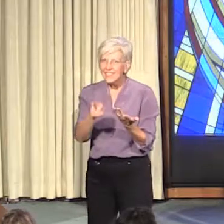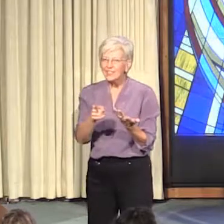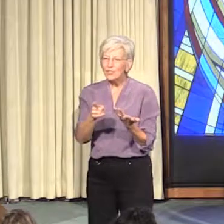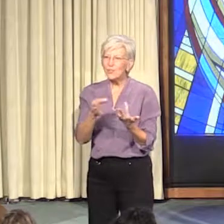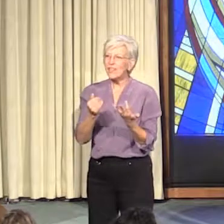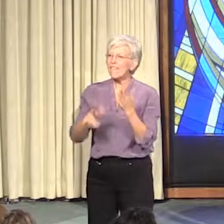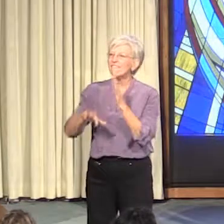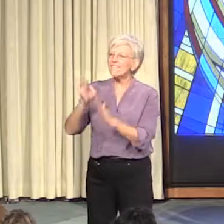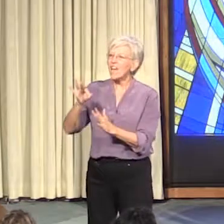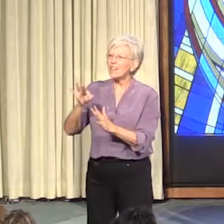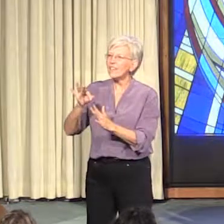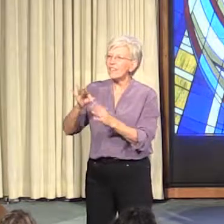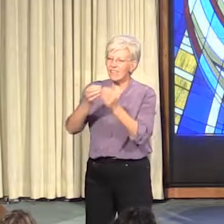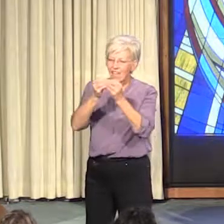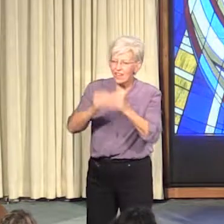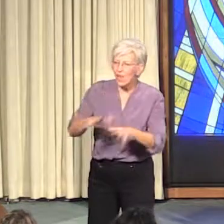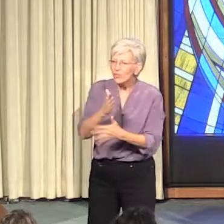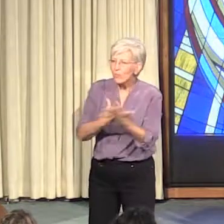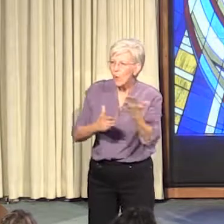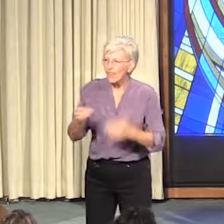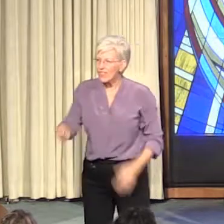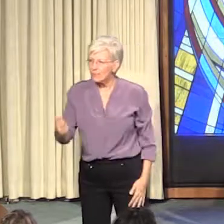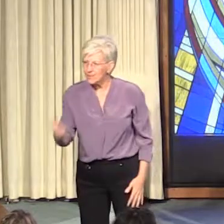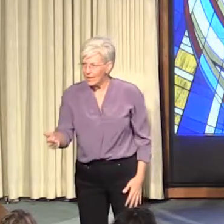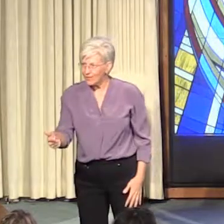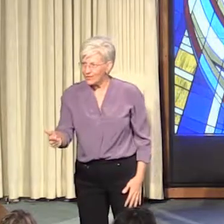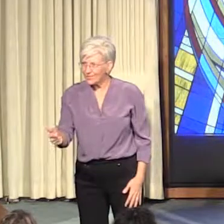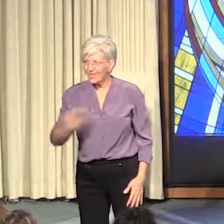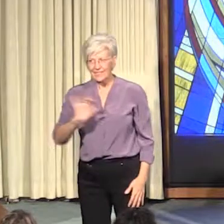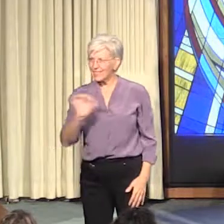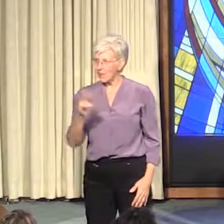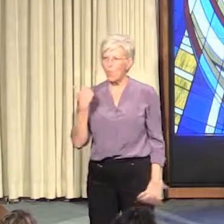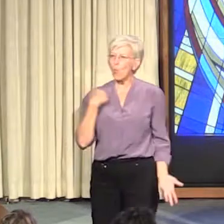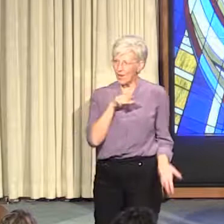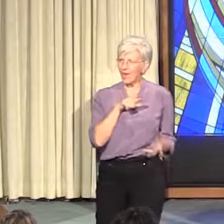of themselves, just like we are called to do.